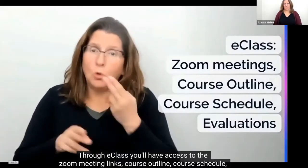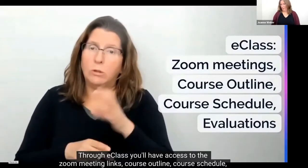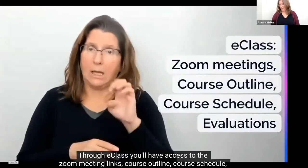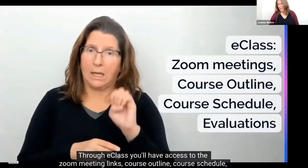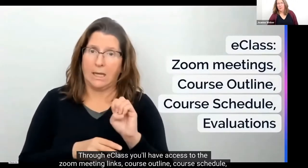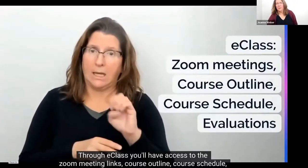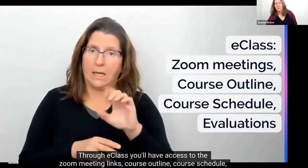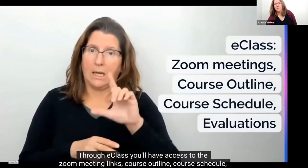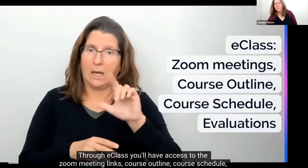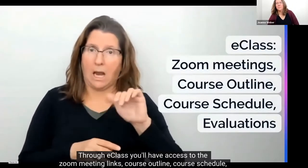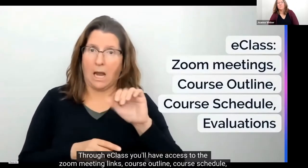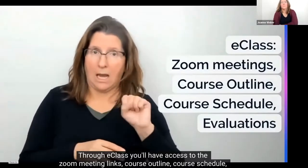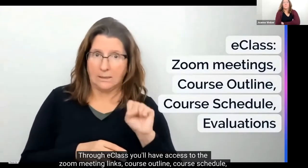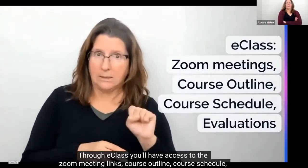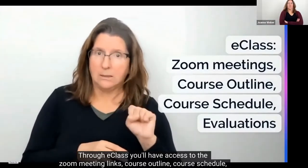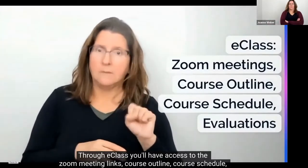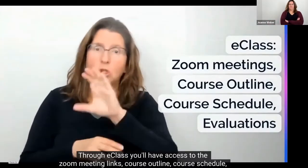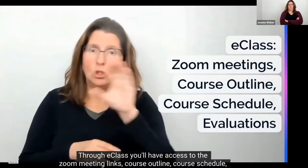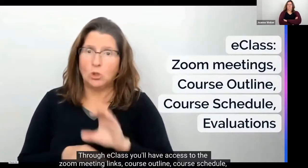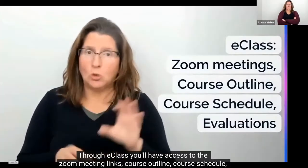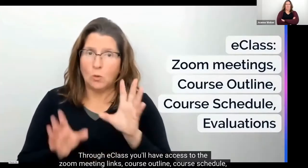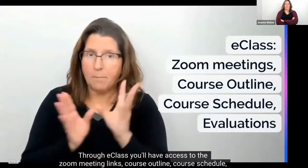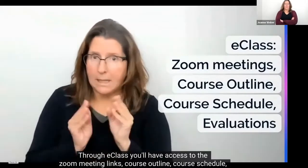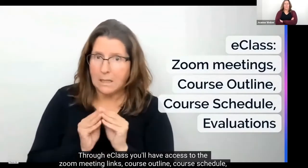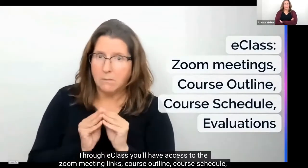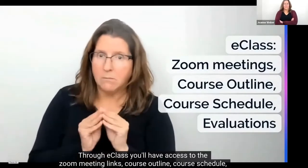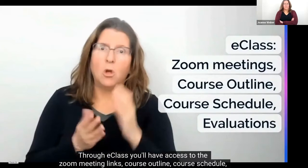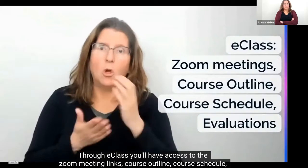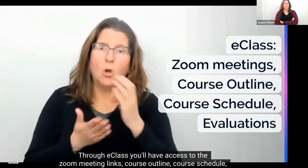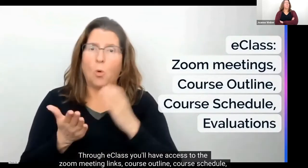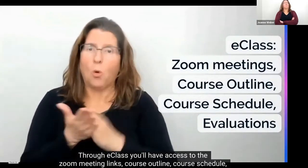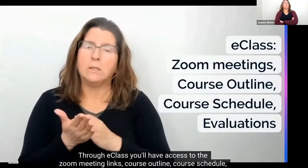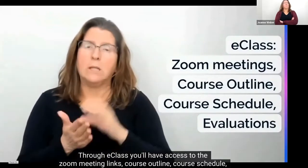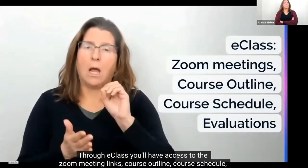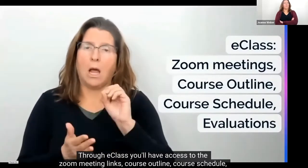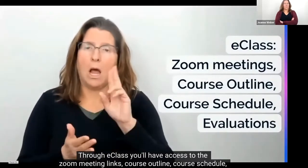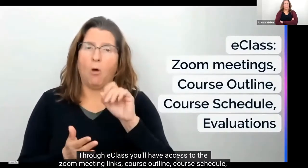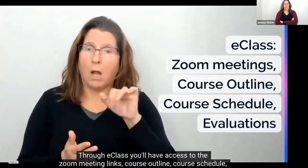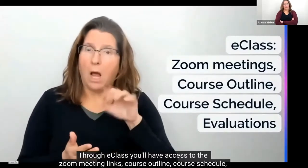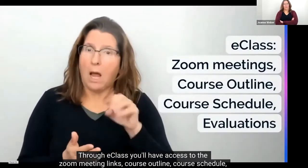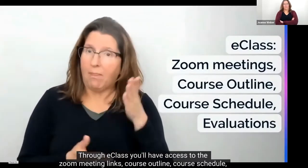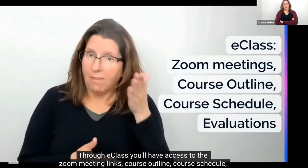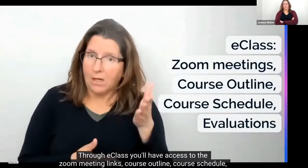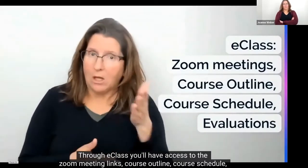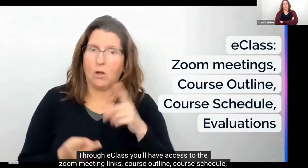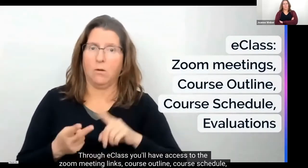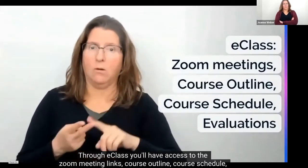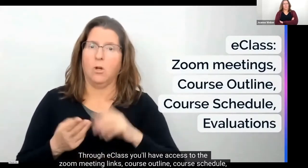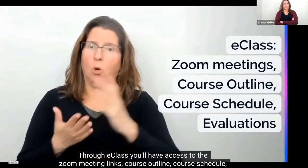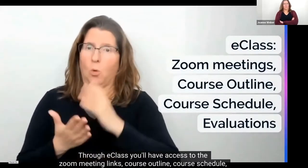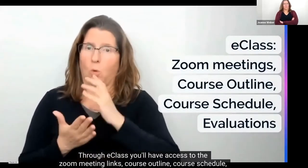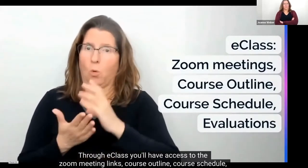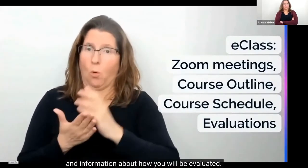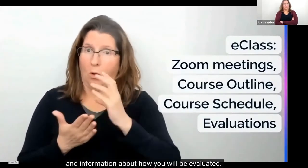Through eClass, you'll have access to the Zoom meeting links, course outline,